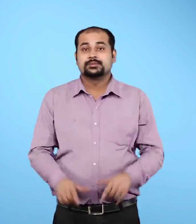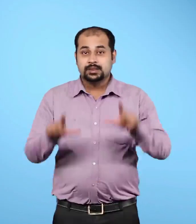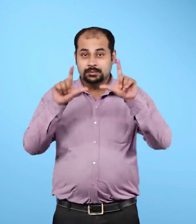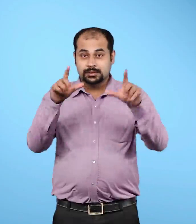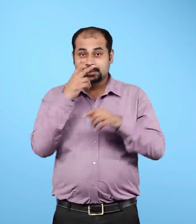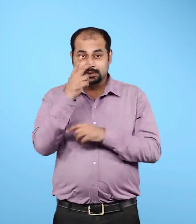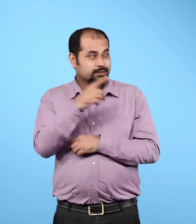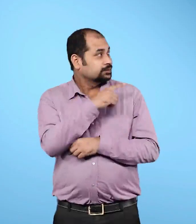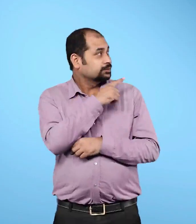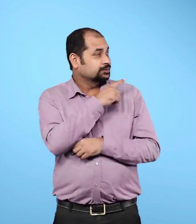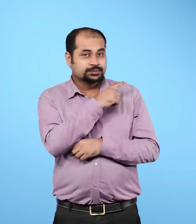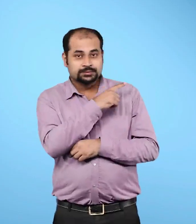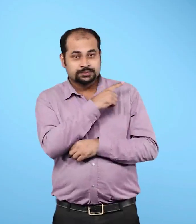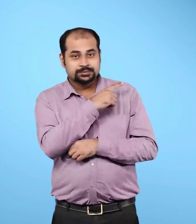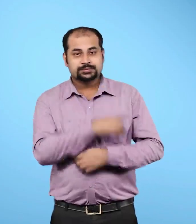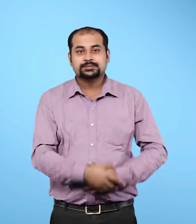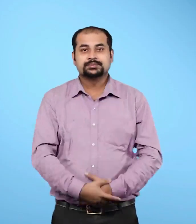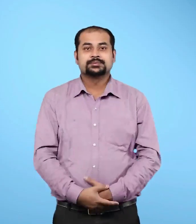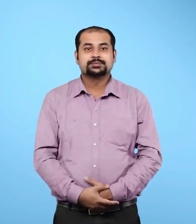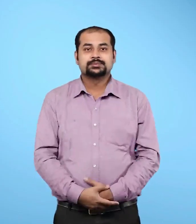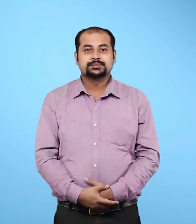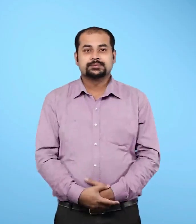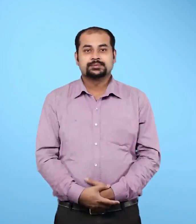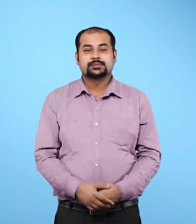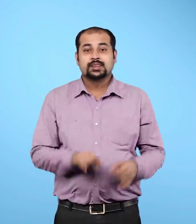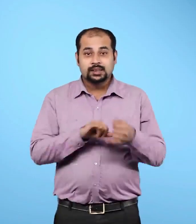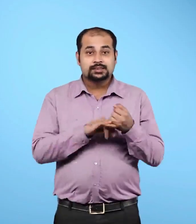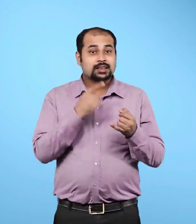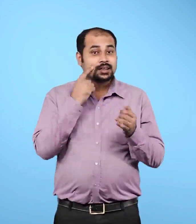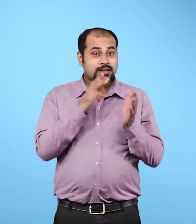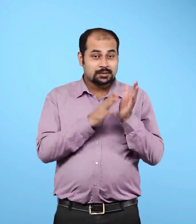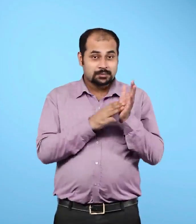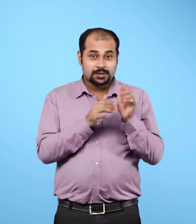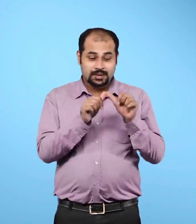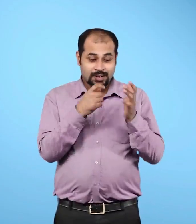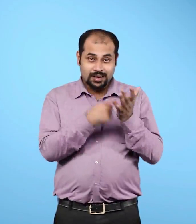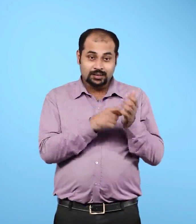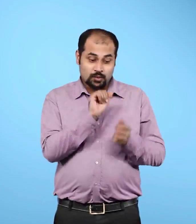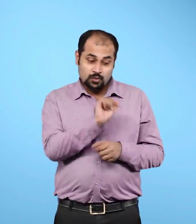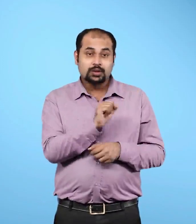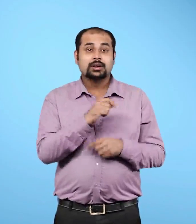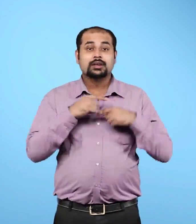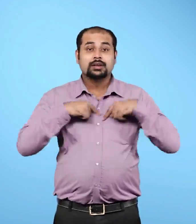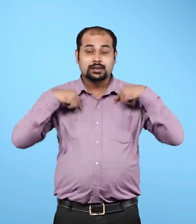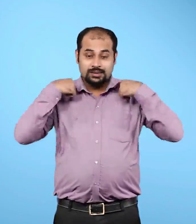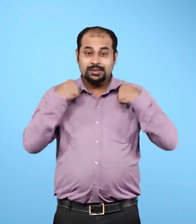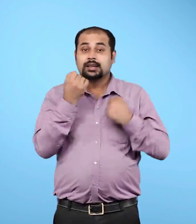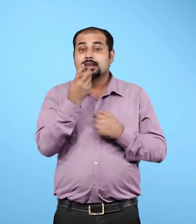Picture 1 shows beads of Simar, 3 necklaces, 1 loose bead.